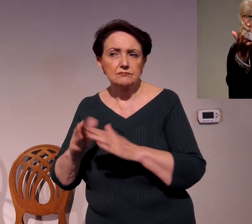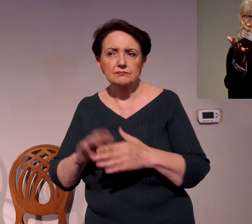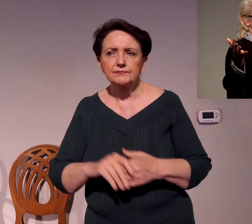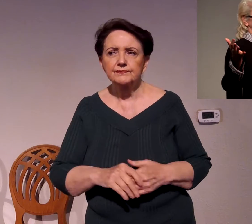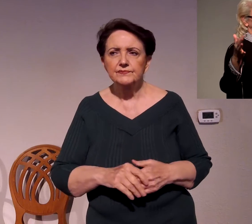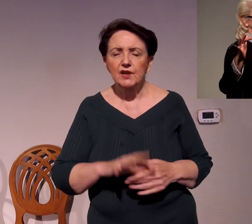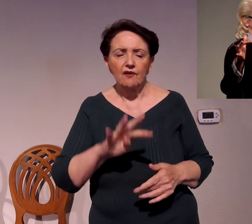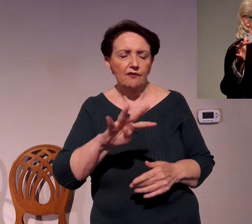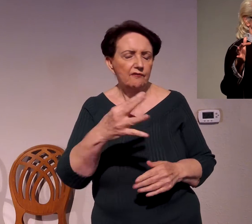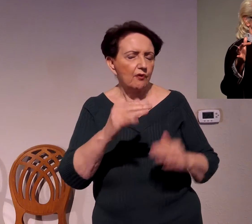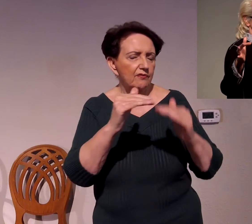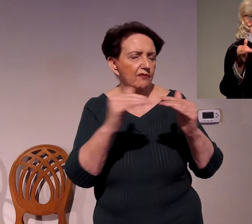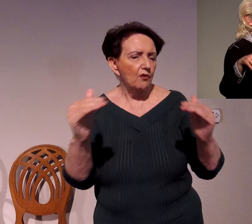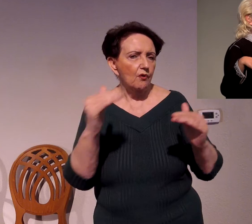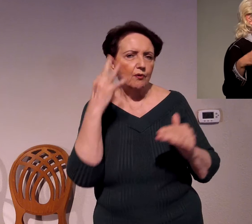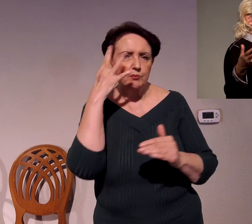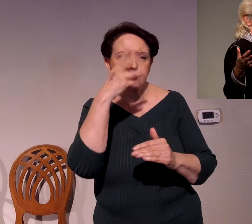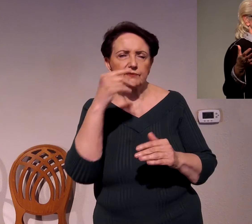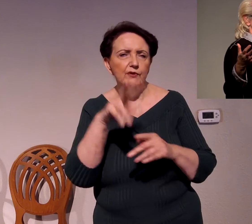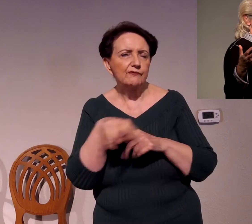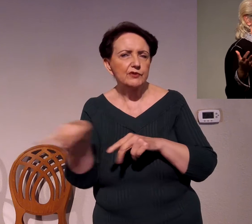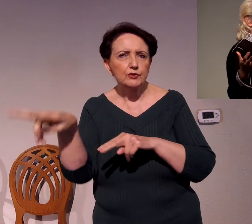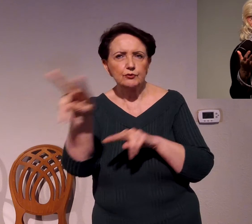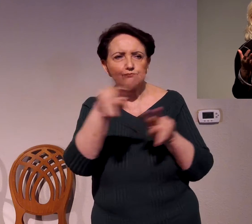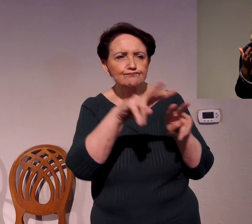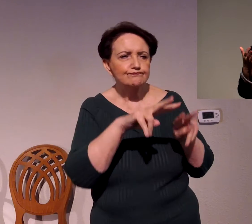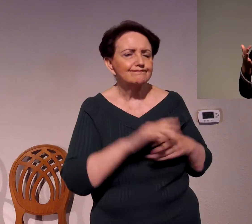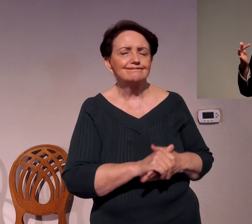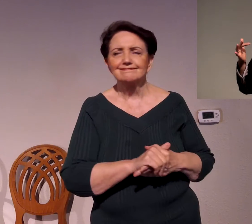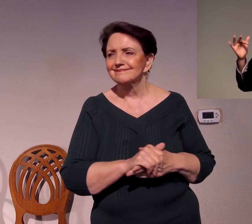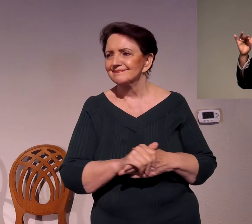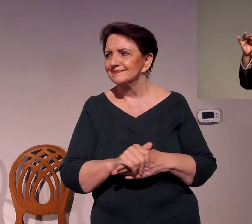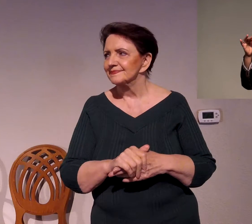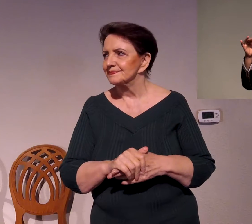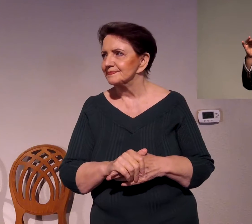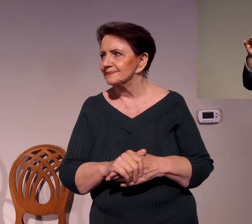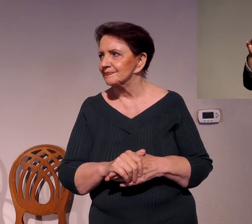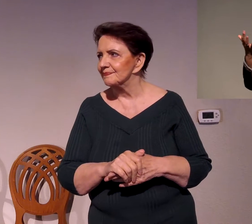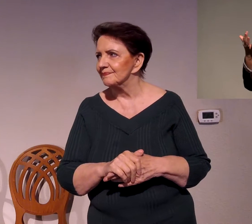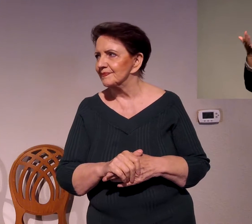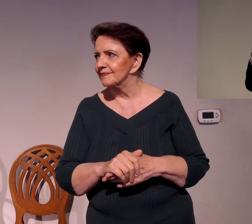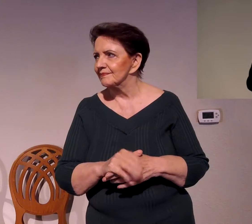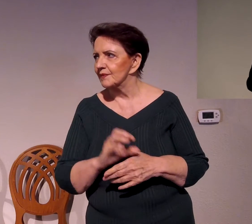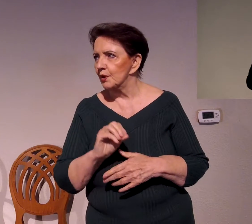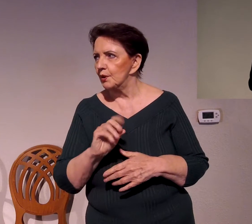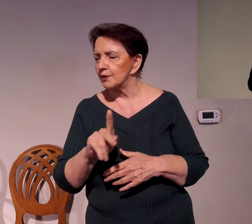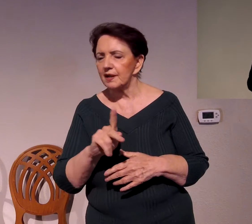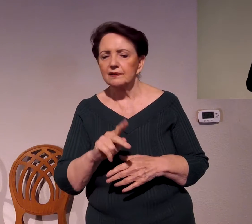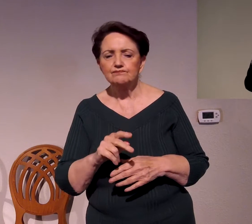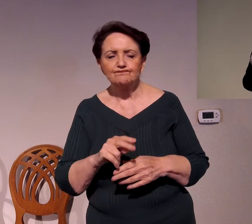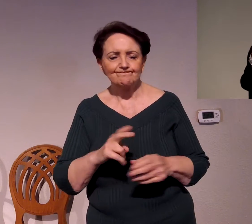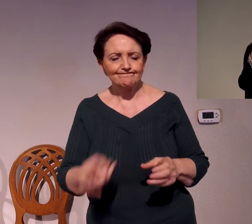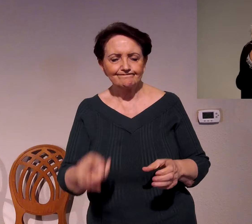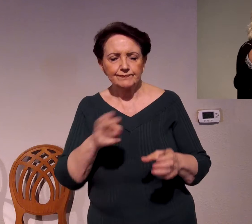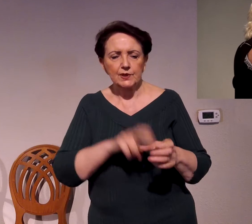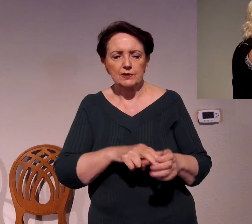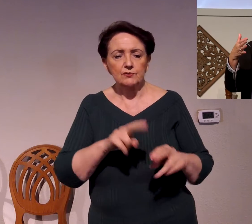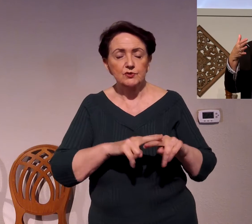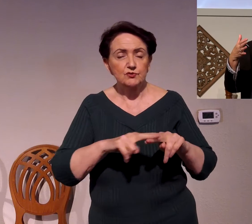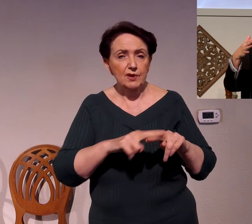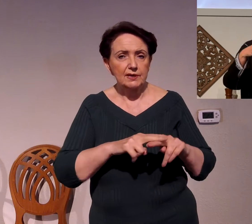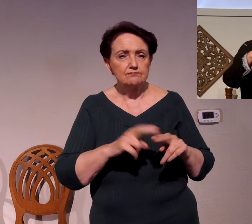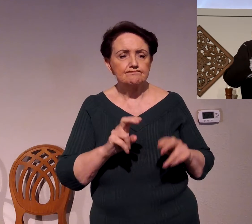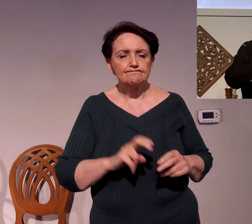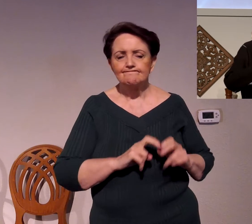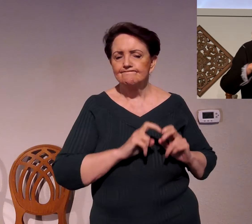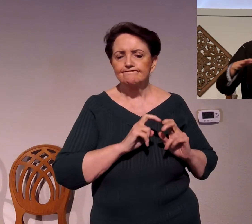floor, beautiful view, very expensive. But it was really all that was there. And I was like, okay. So I got on the train and I went to Copenhagen. And